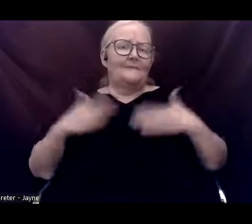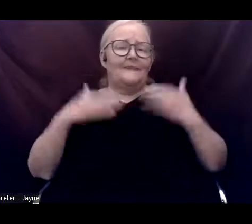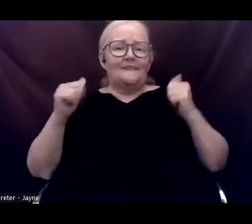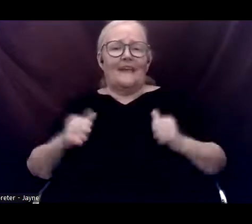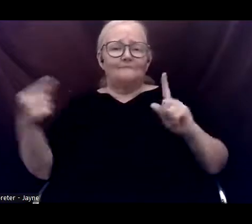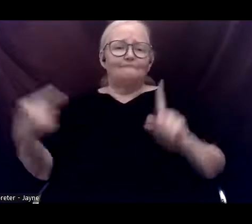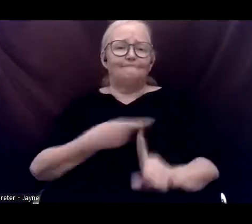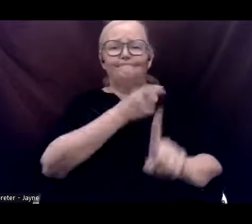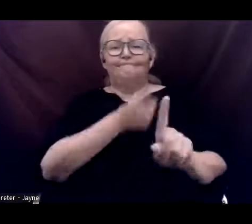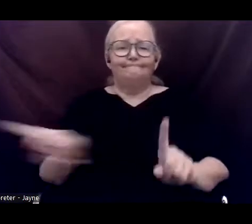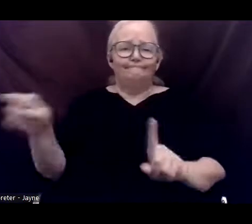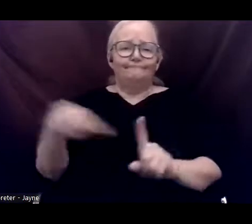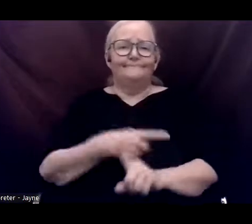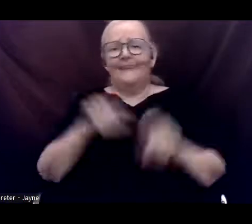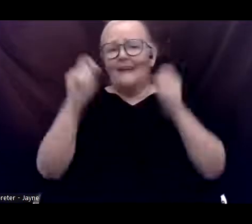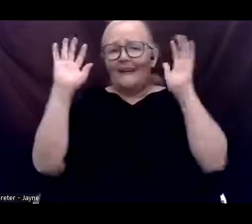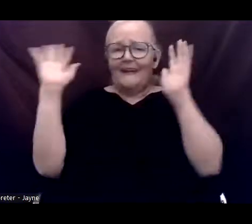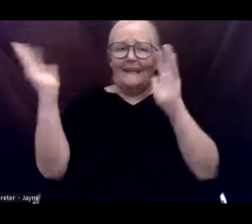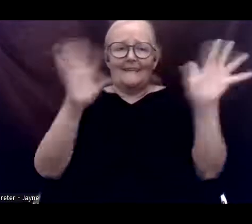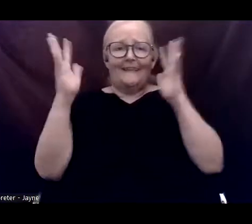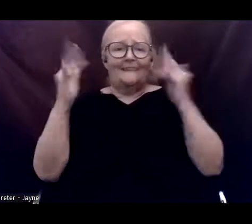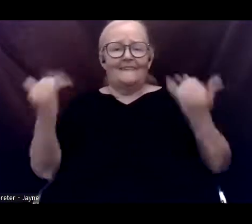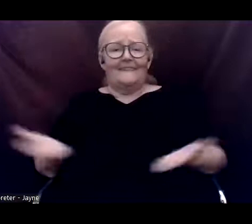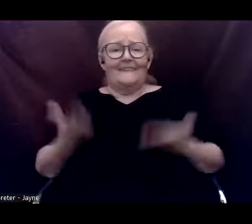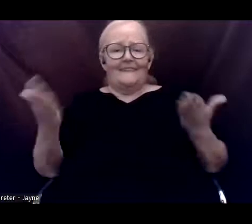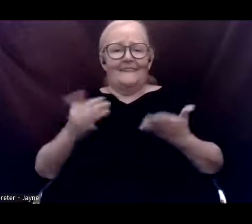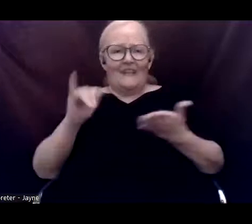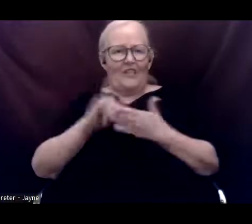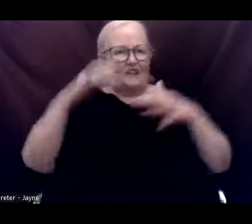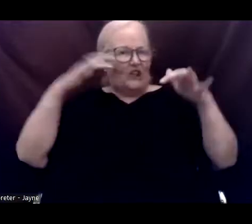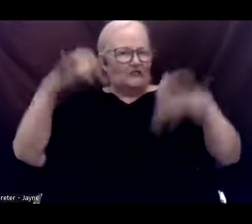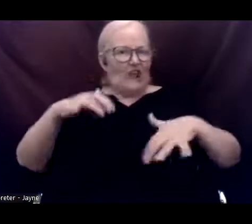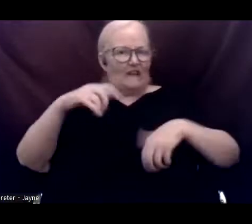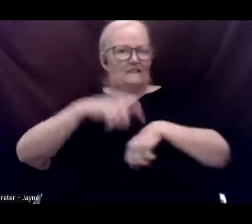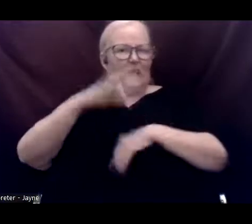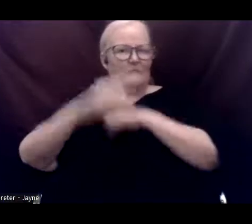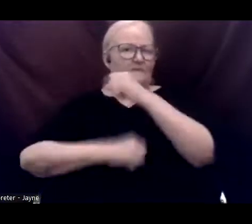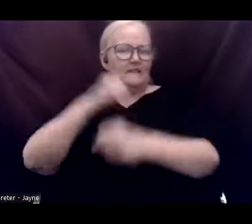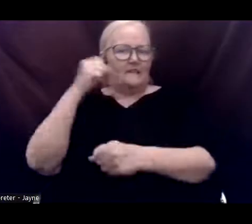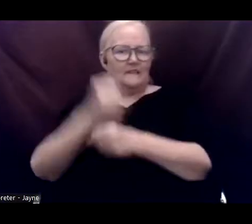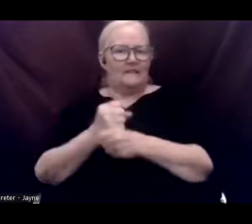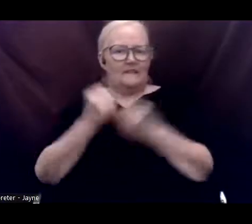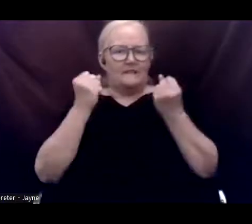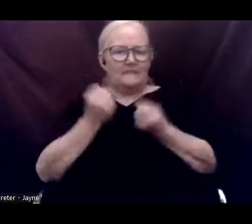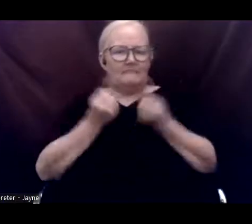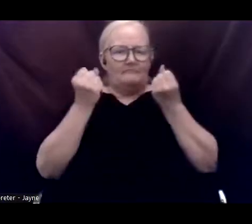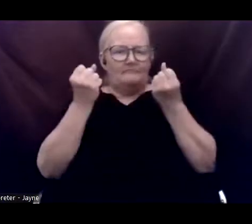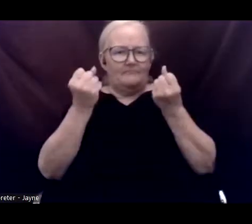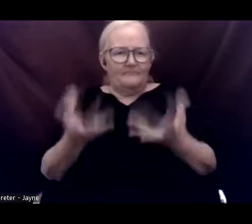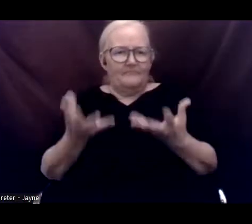Tra-la, it's here, that shocking time of year, when tons of wicked little